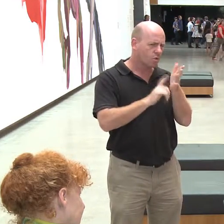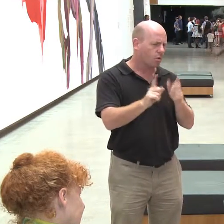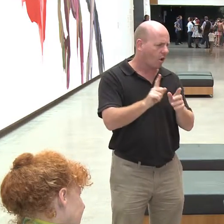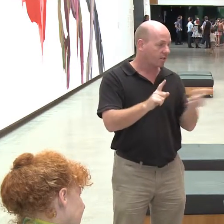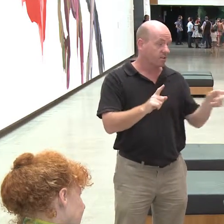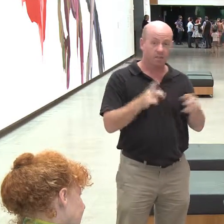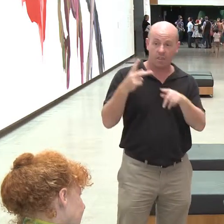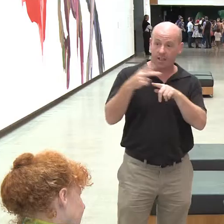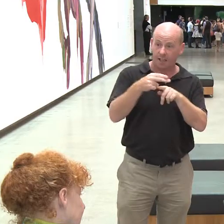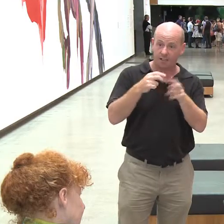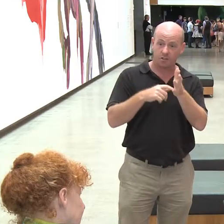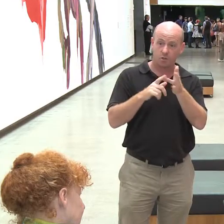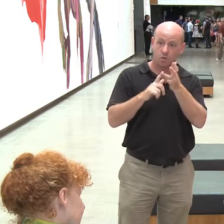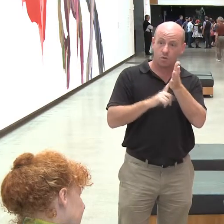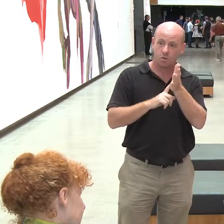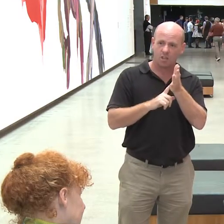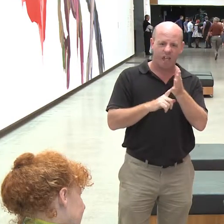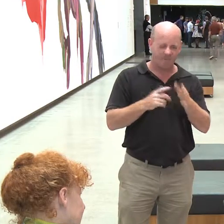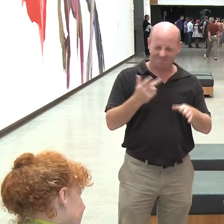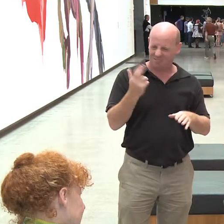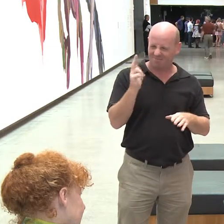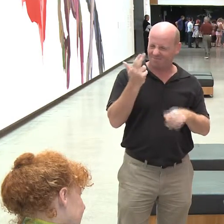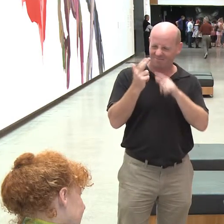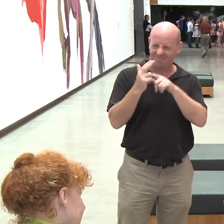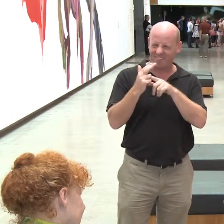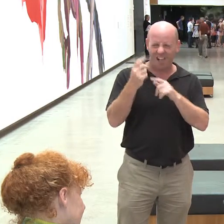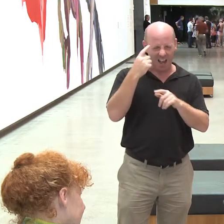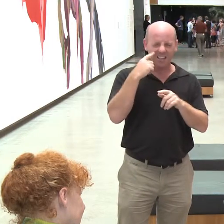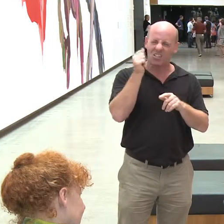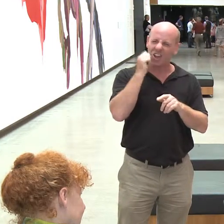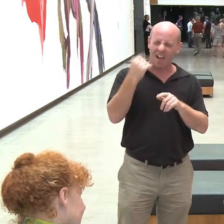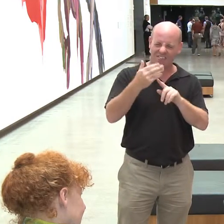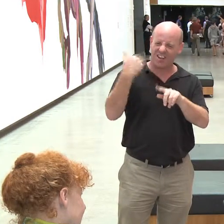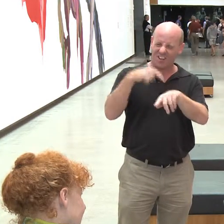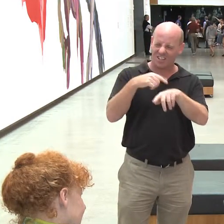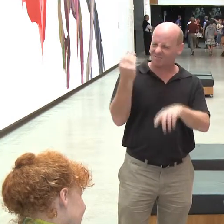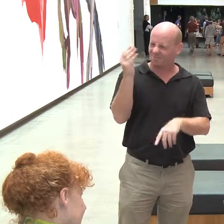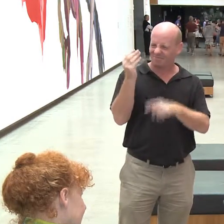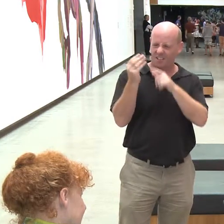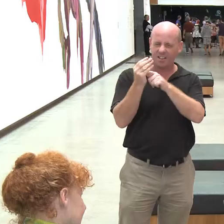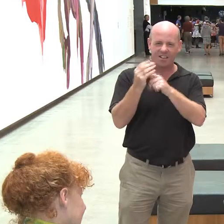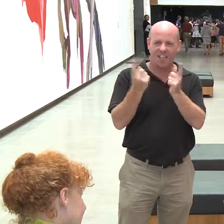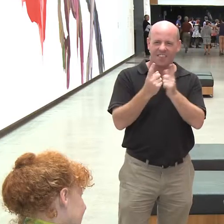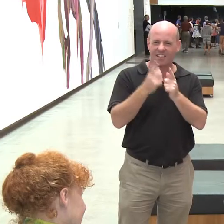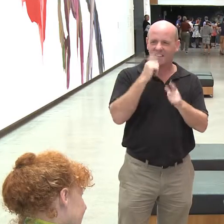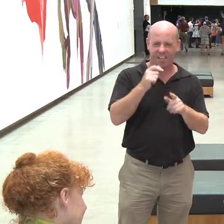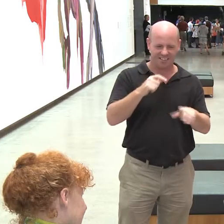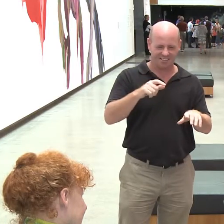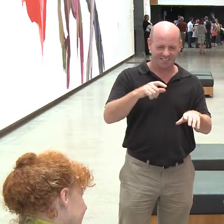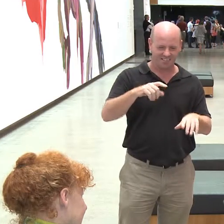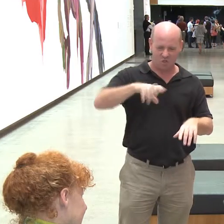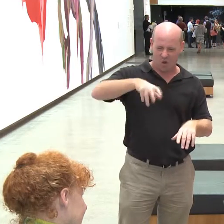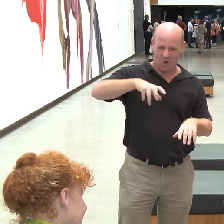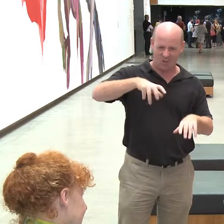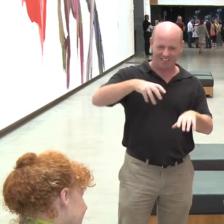The cutting tool? Yes. It was this, I'm sure it's existed for a long time, but it was just this, you know, thing that you could just turn